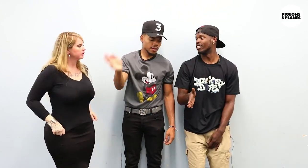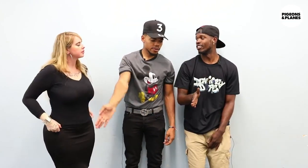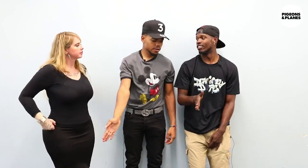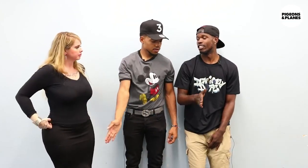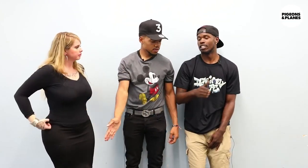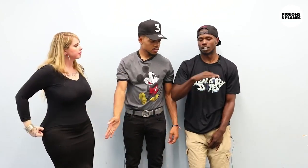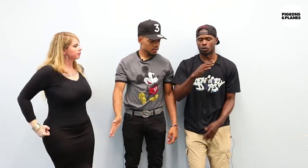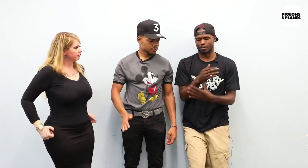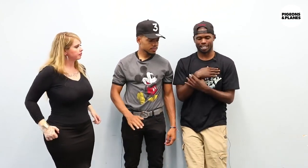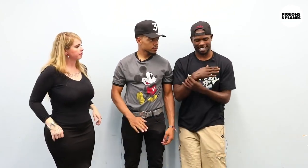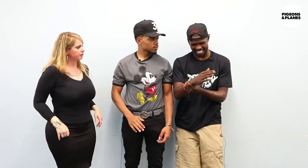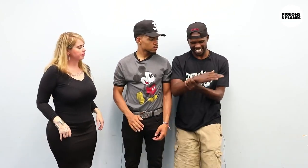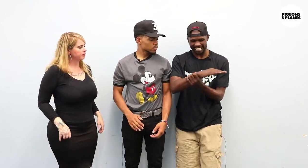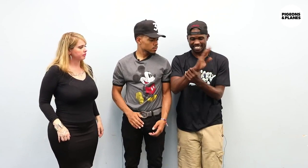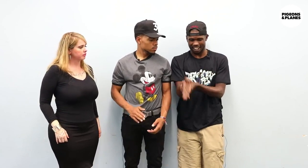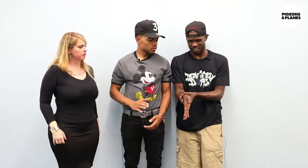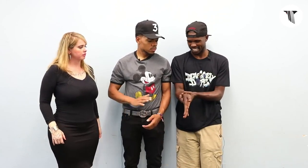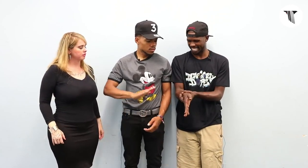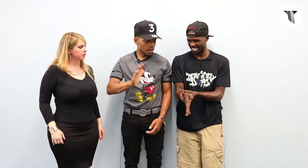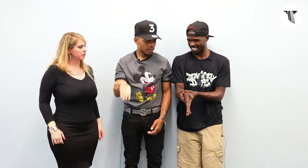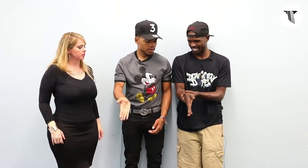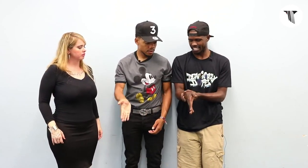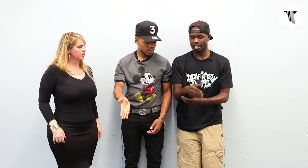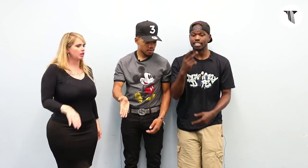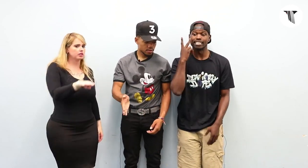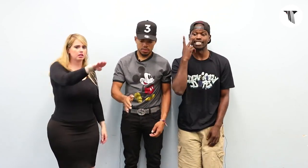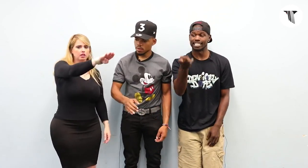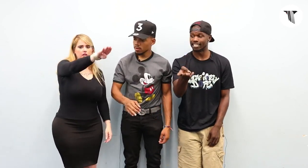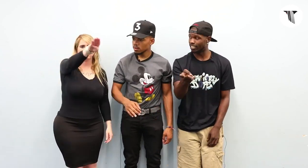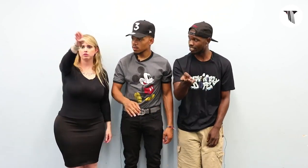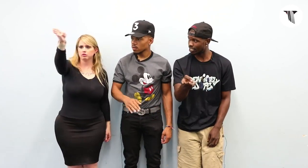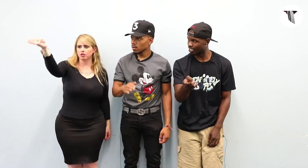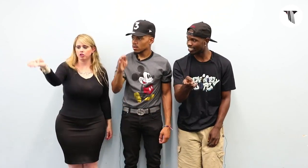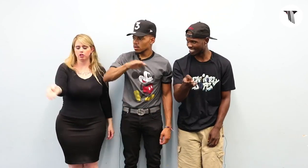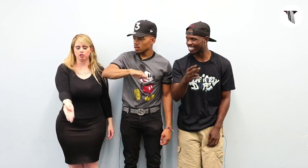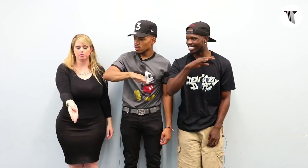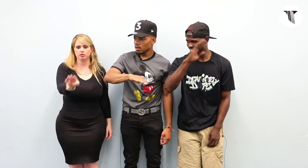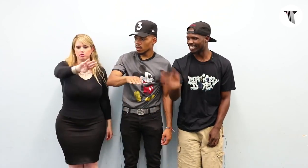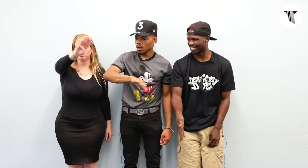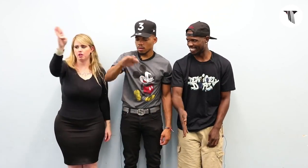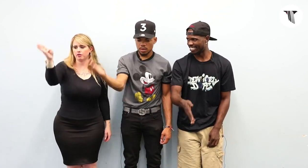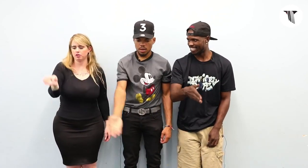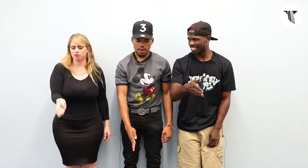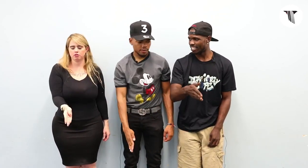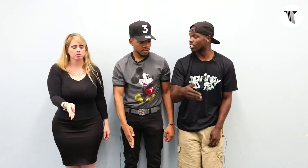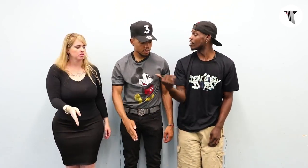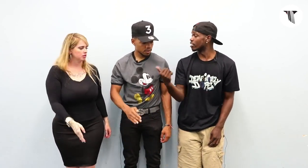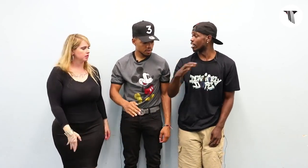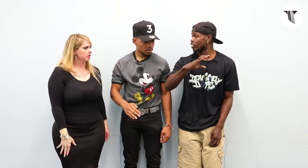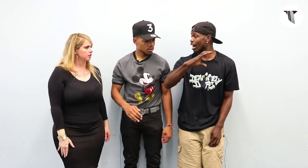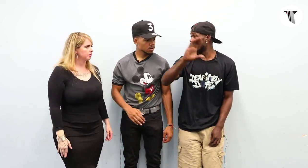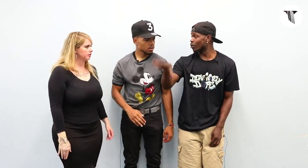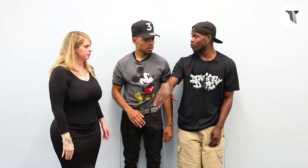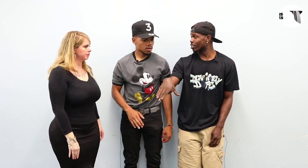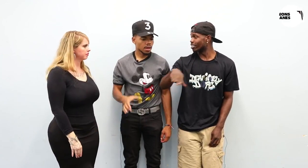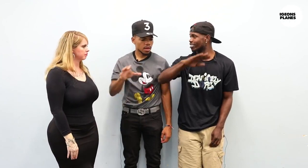They've never? Oh, I'm sorry. Never. Never? It looks like they, a hook almost. Oh, they never? Like Chicago? Yeah.